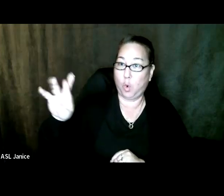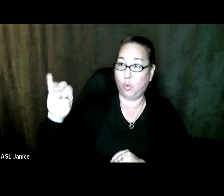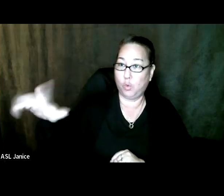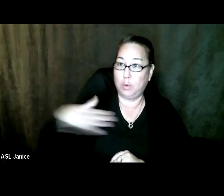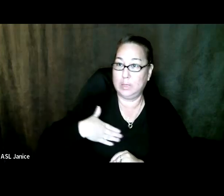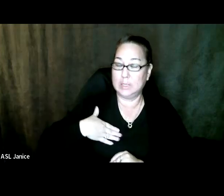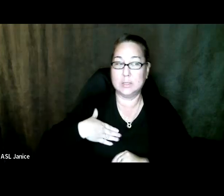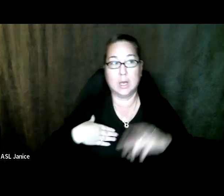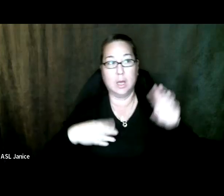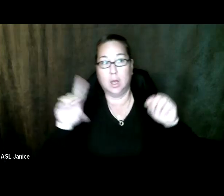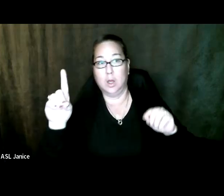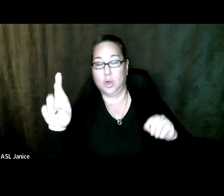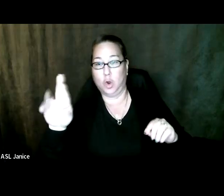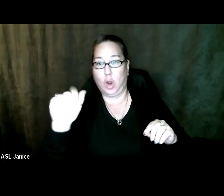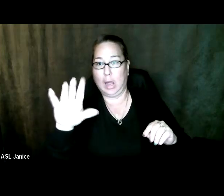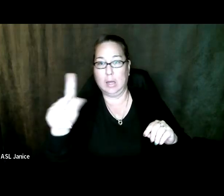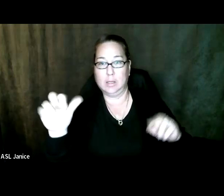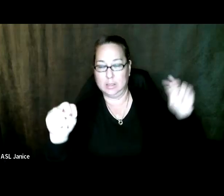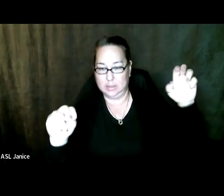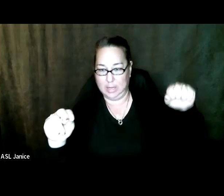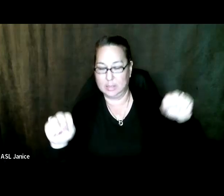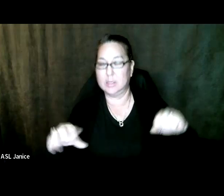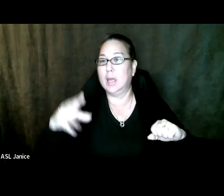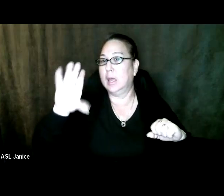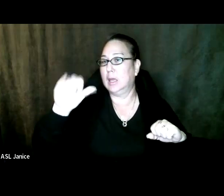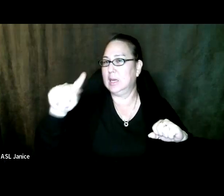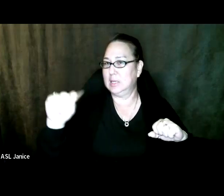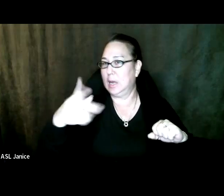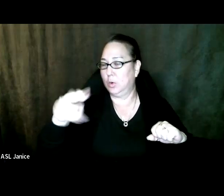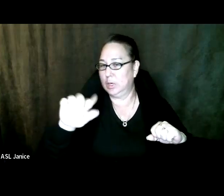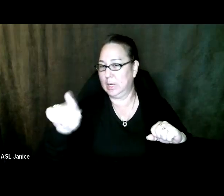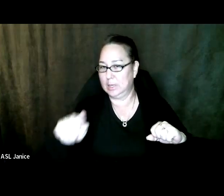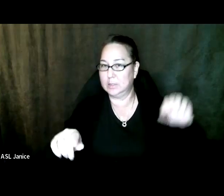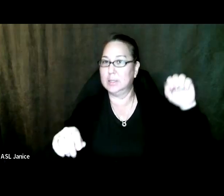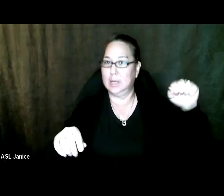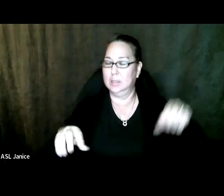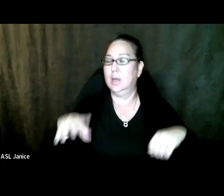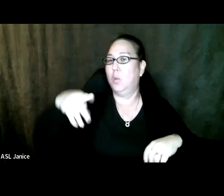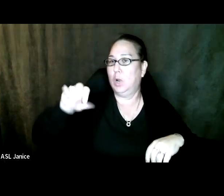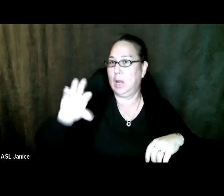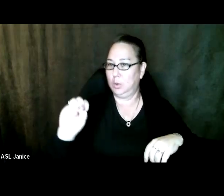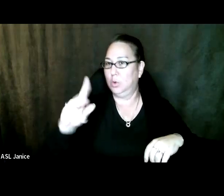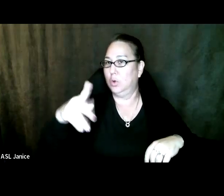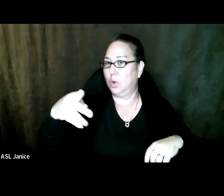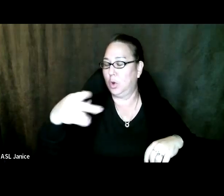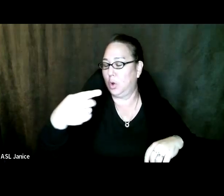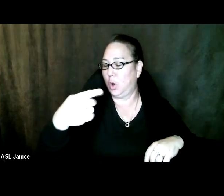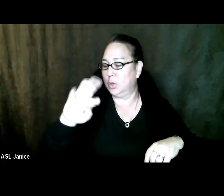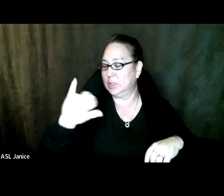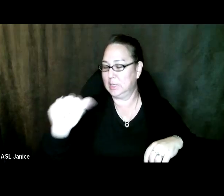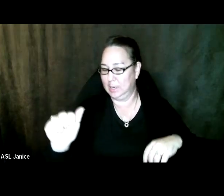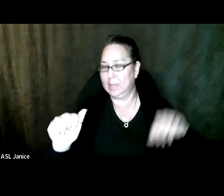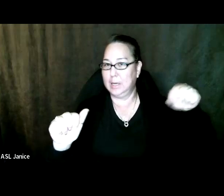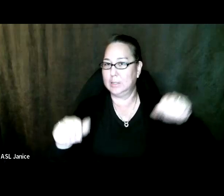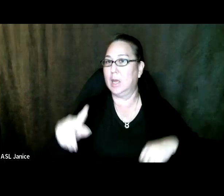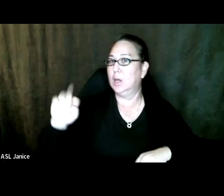Dr. Alkins, Yes. Mr. Cadet Hernandez, Yes. Ms. Polanco Garcia, Yes. Mr. Tran, Abstain.